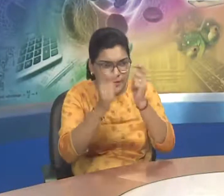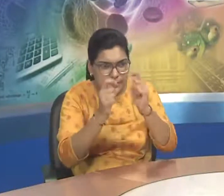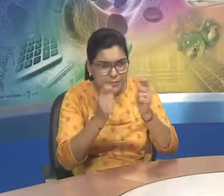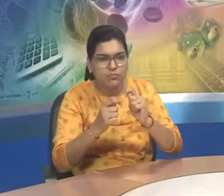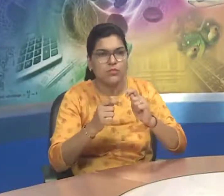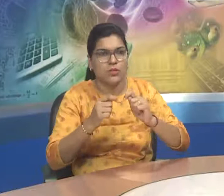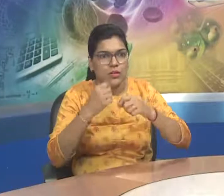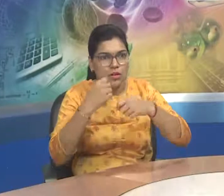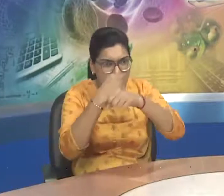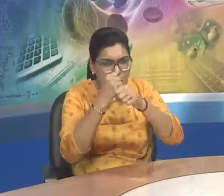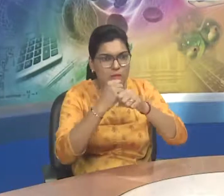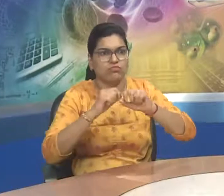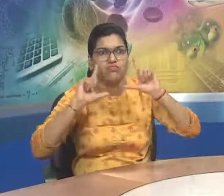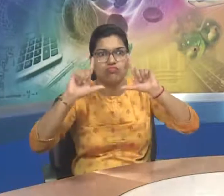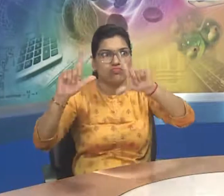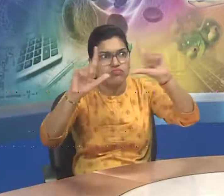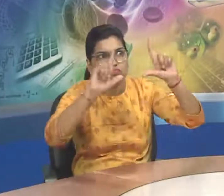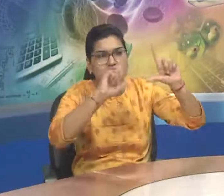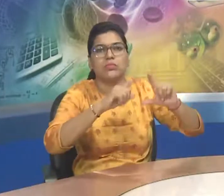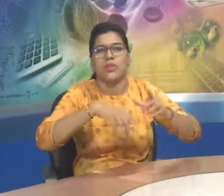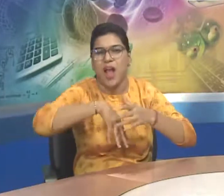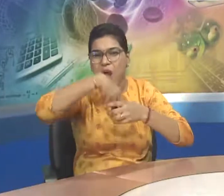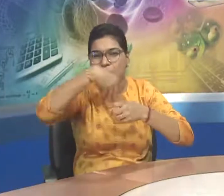The critical factor